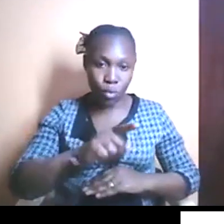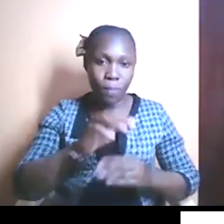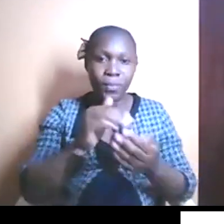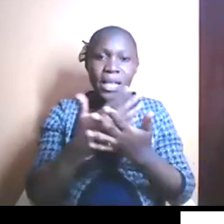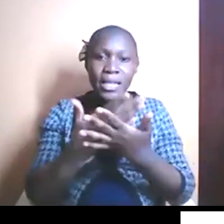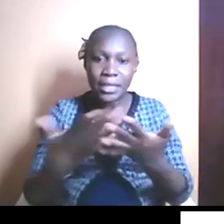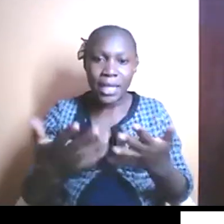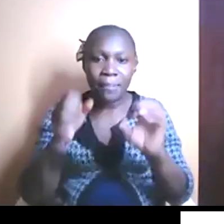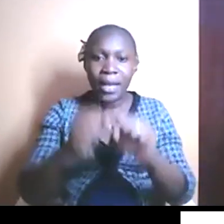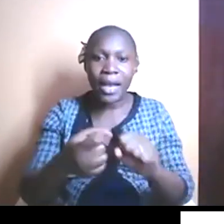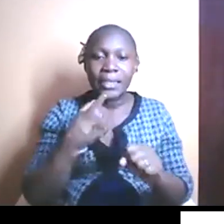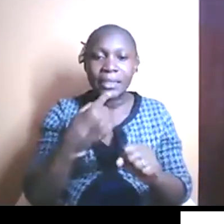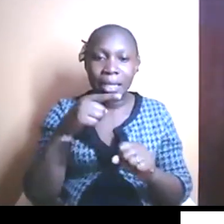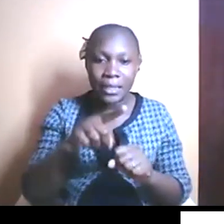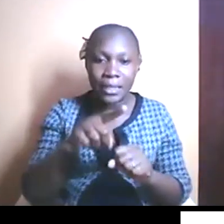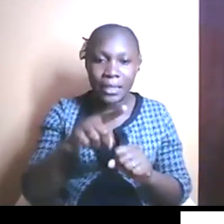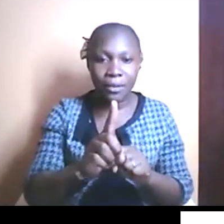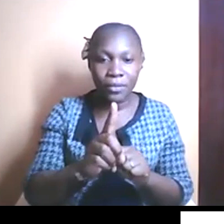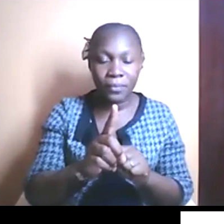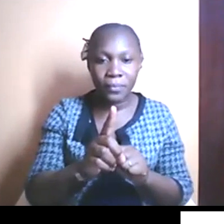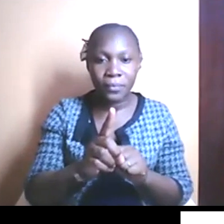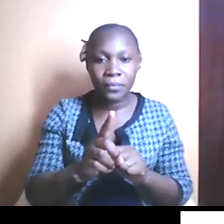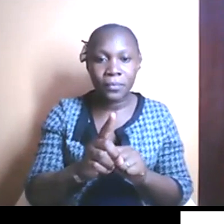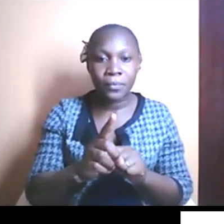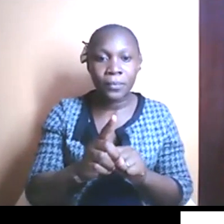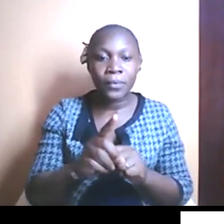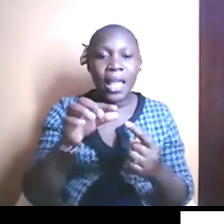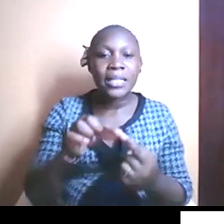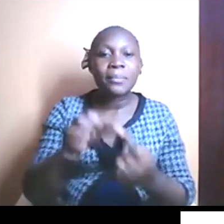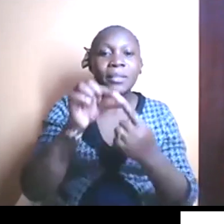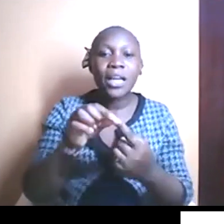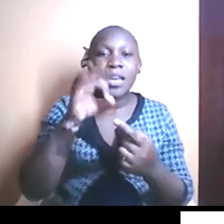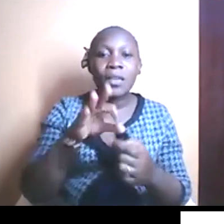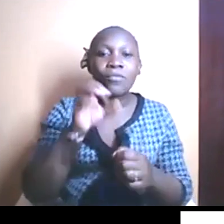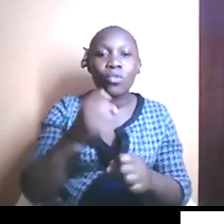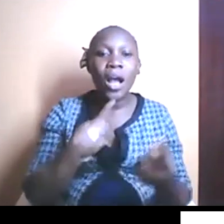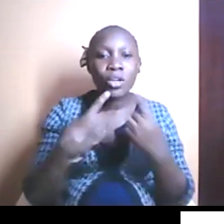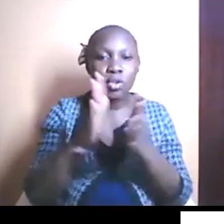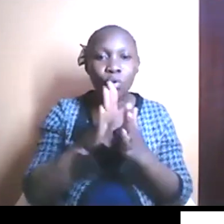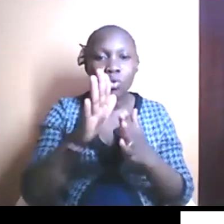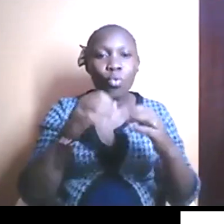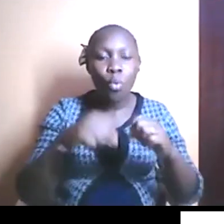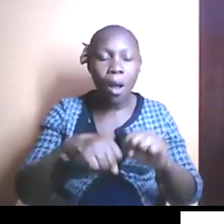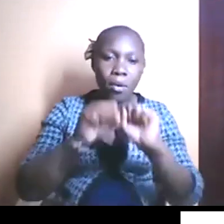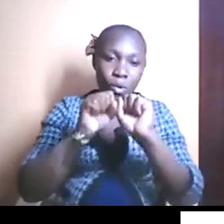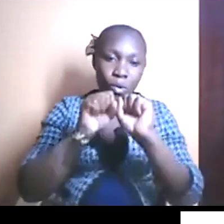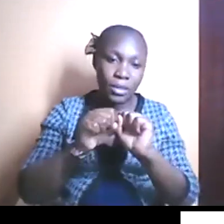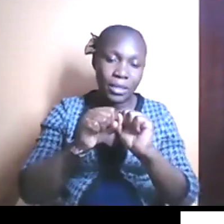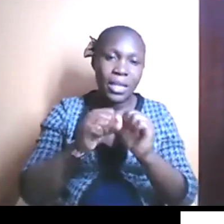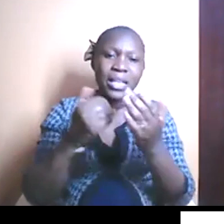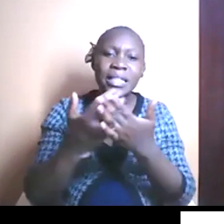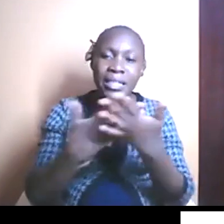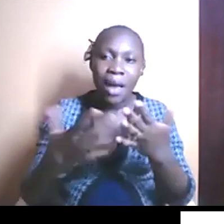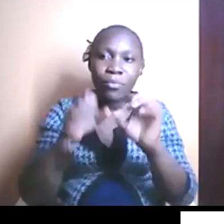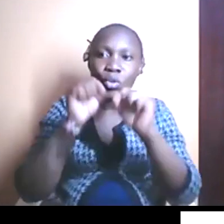possibly even, especially if you can talk to your boss, something that you can say that will buffer you from the